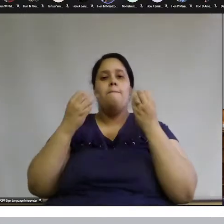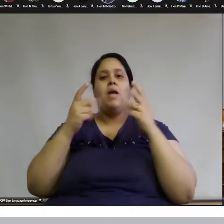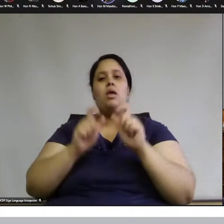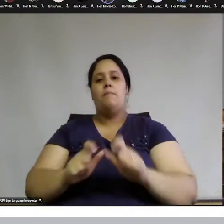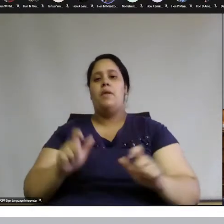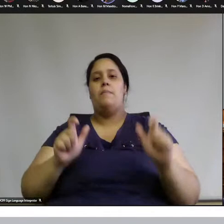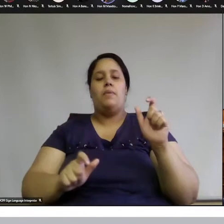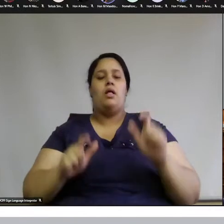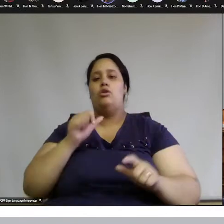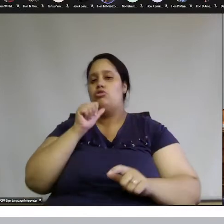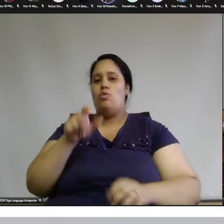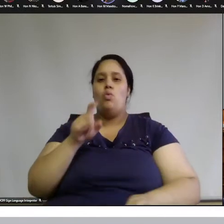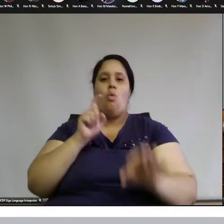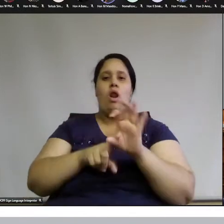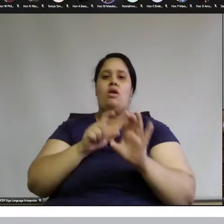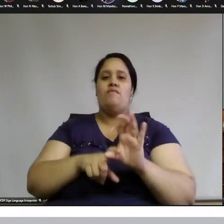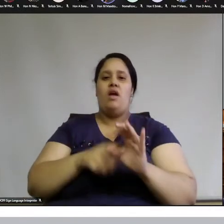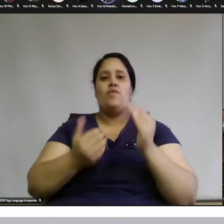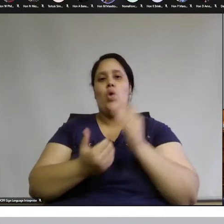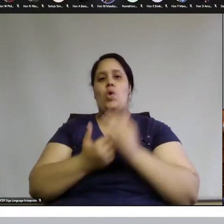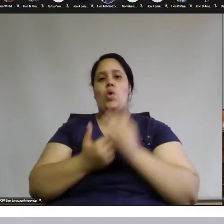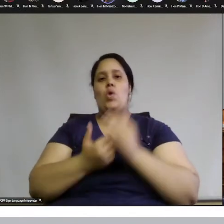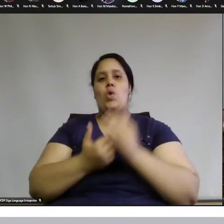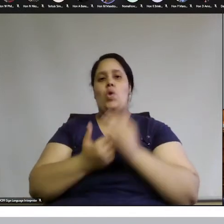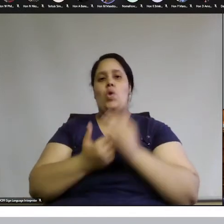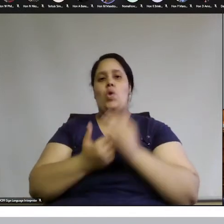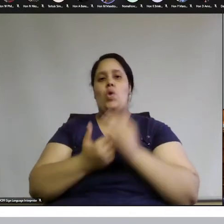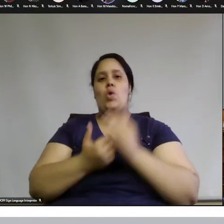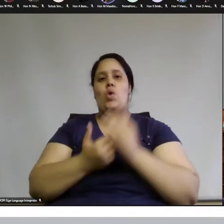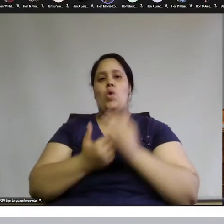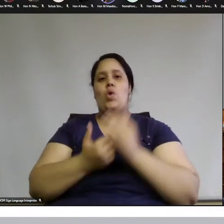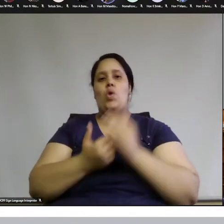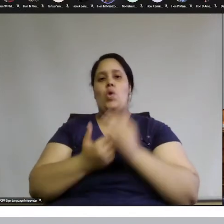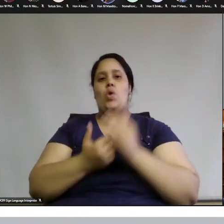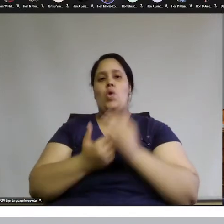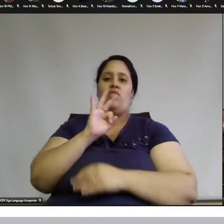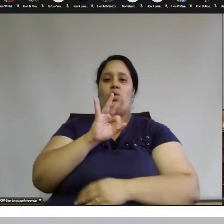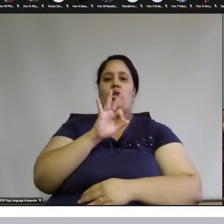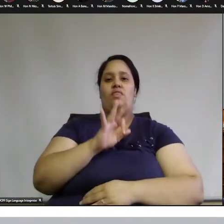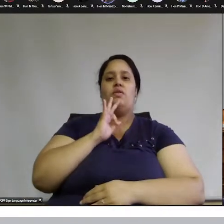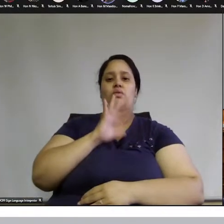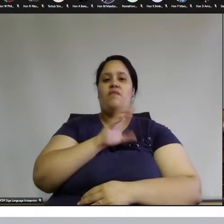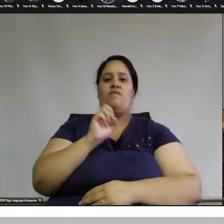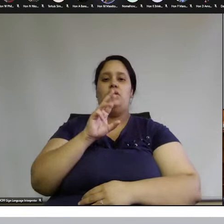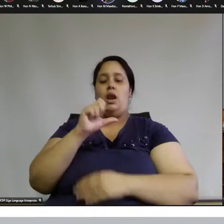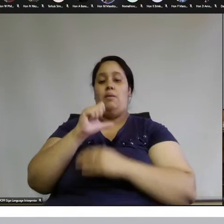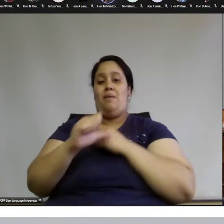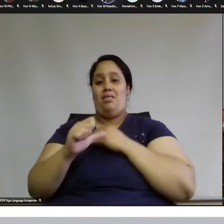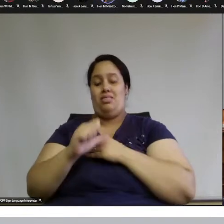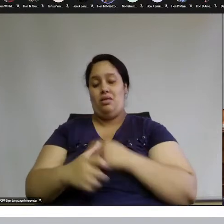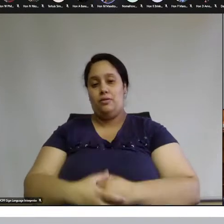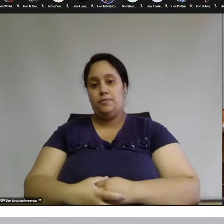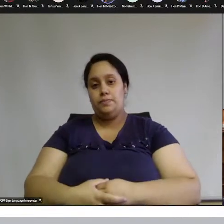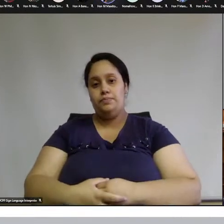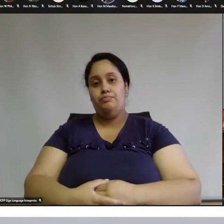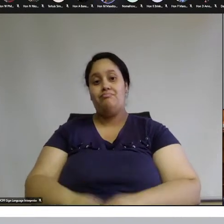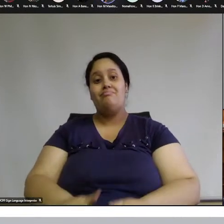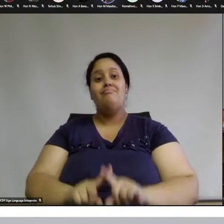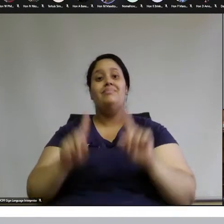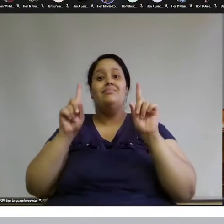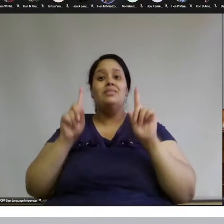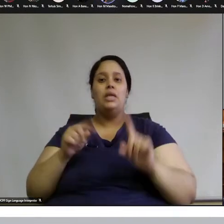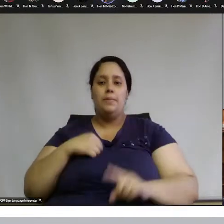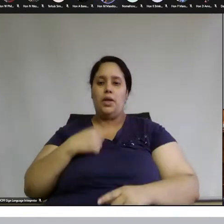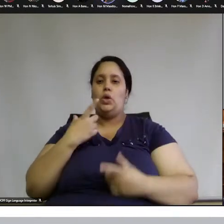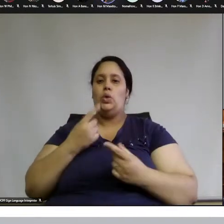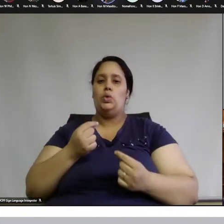new grounds as they earn more than 3,500 per month. But Deputy Speaker, if maybe I can do just